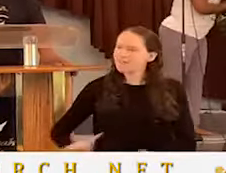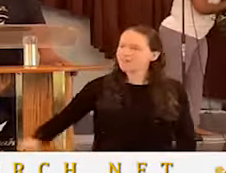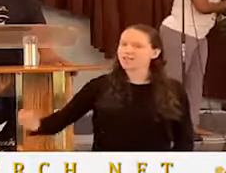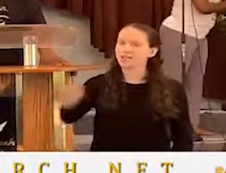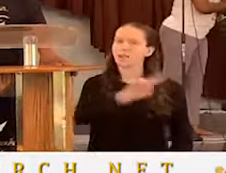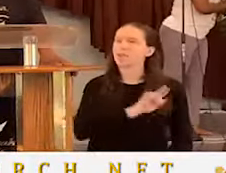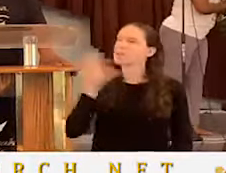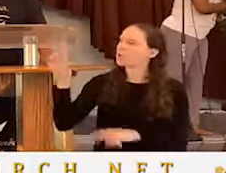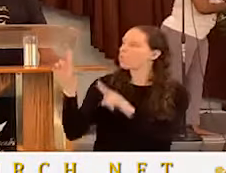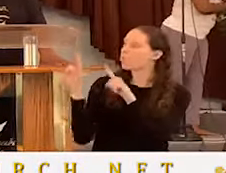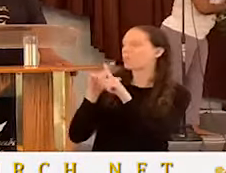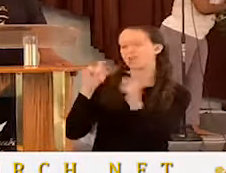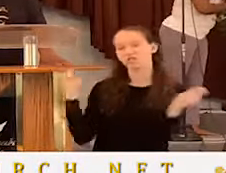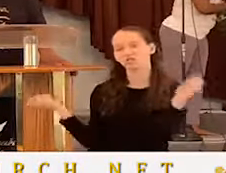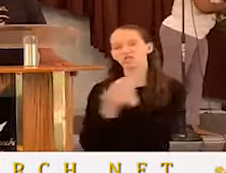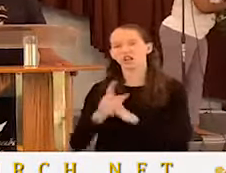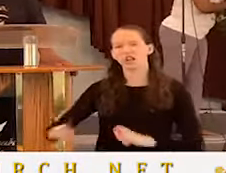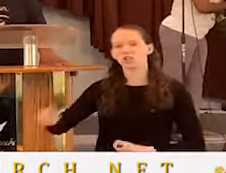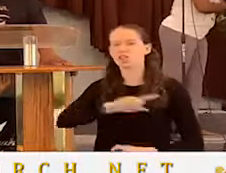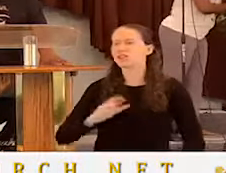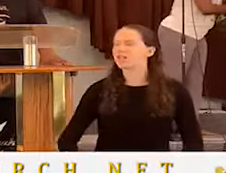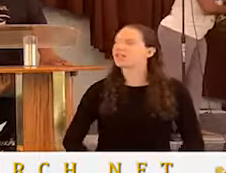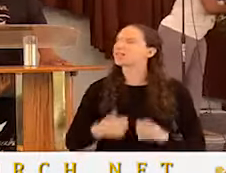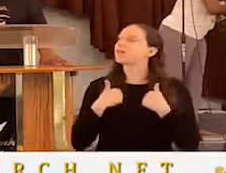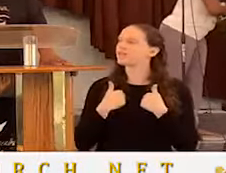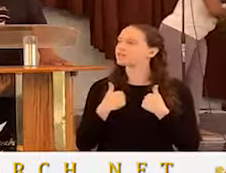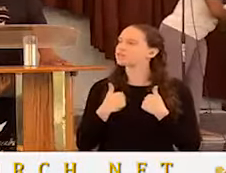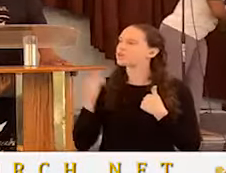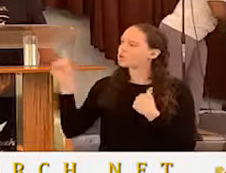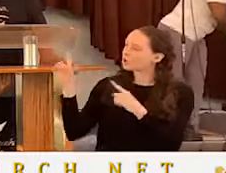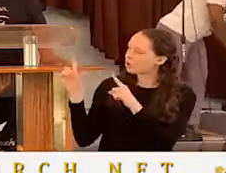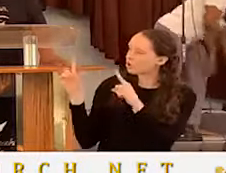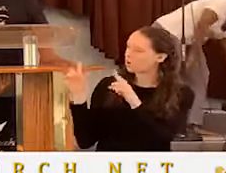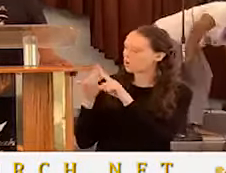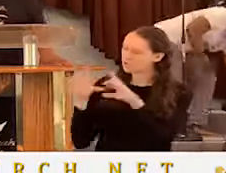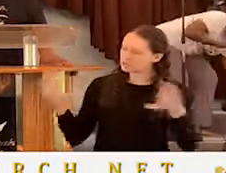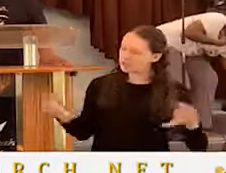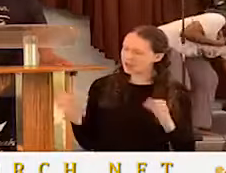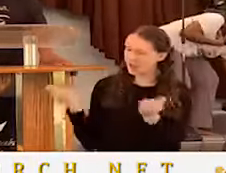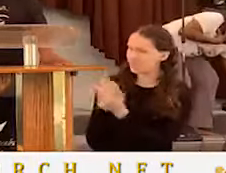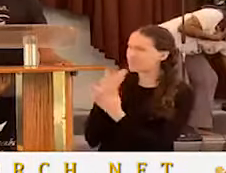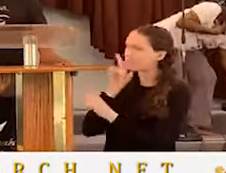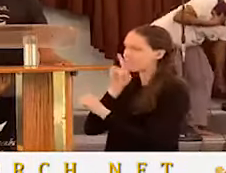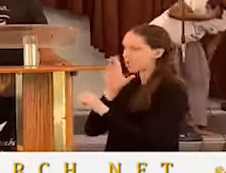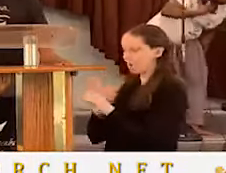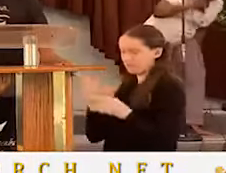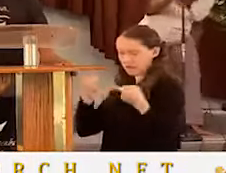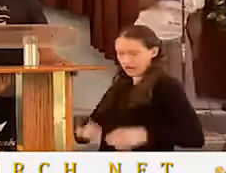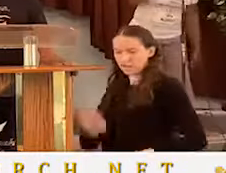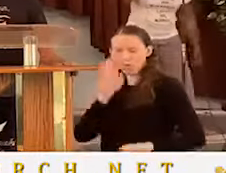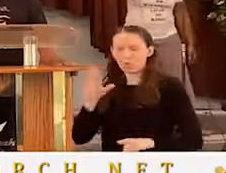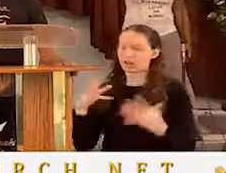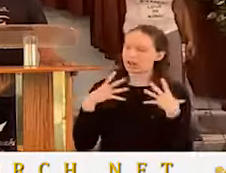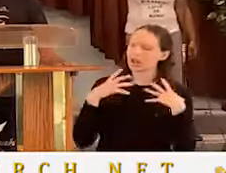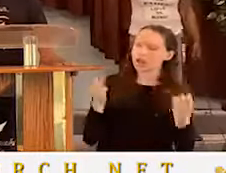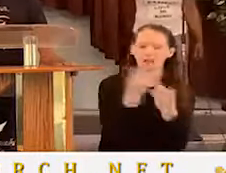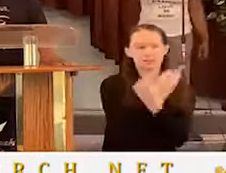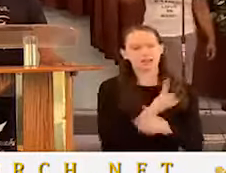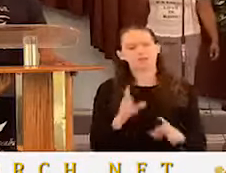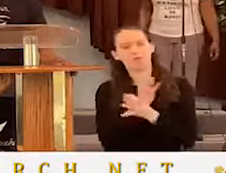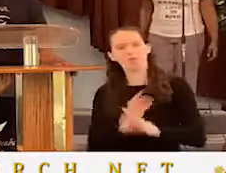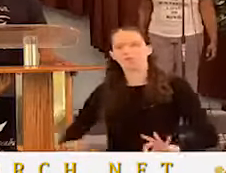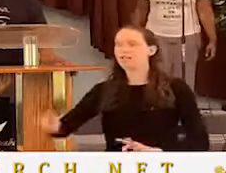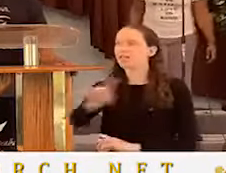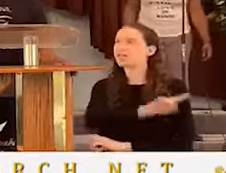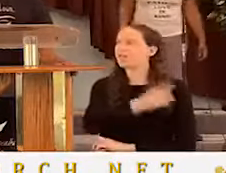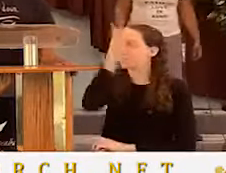your word change their lives, Father God. Let your word do what it said it would do. Heal, deliver, and set free, Father God. Oh